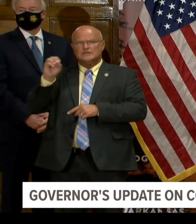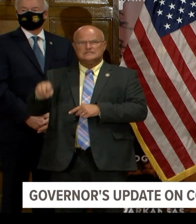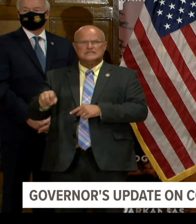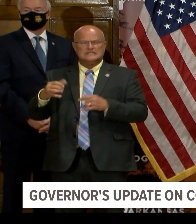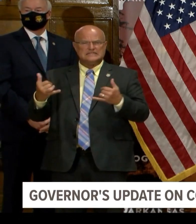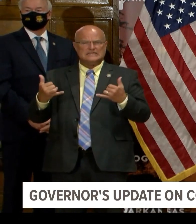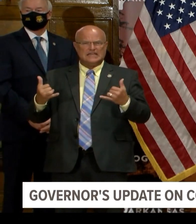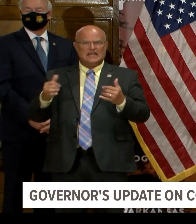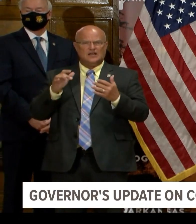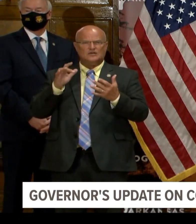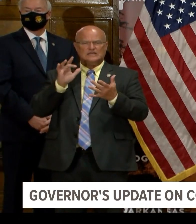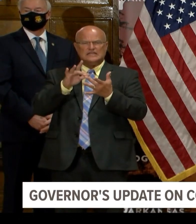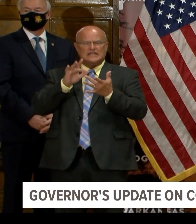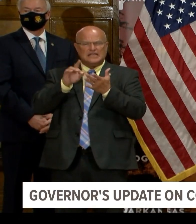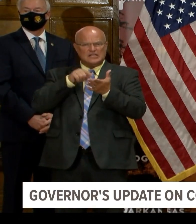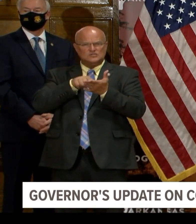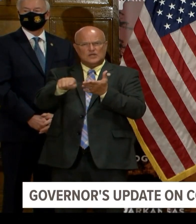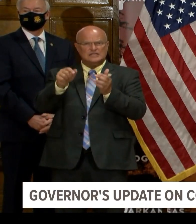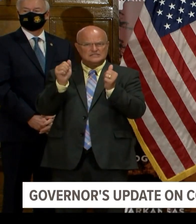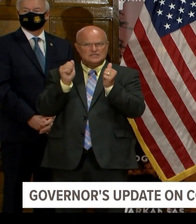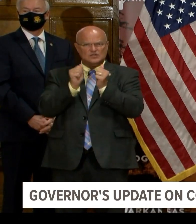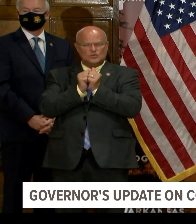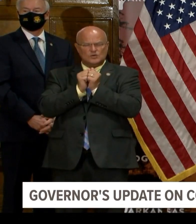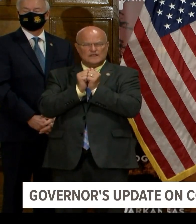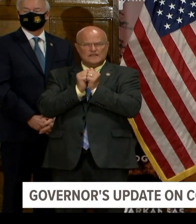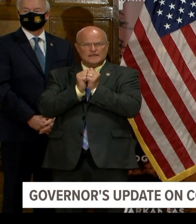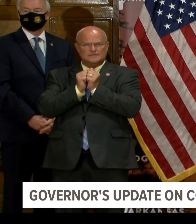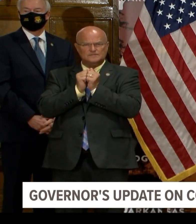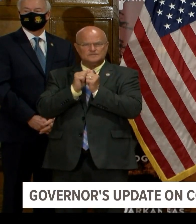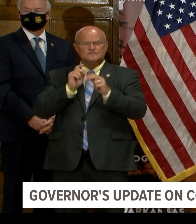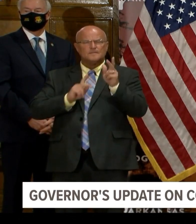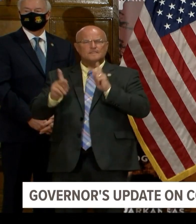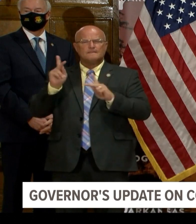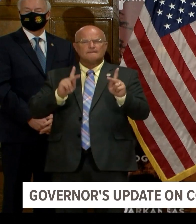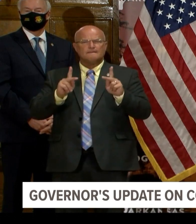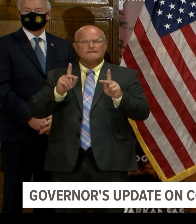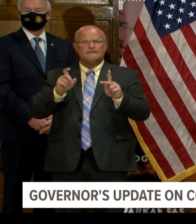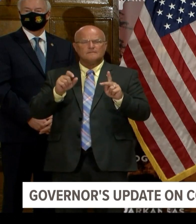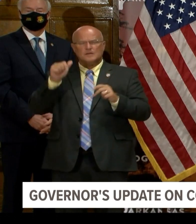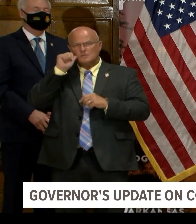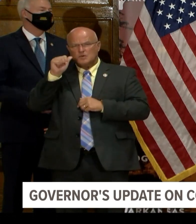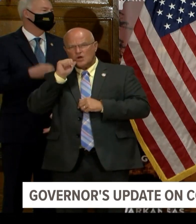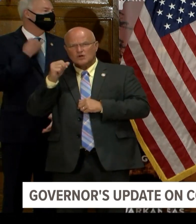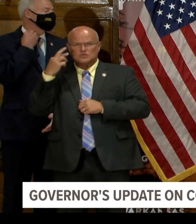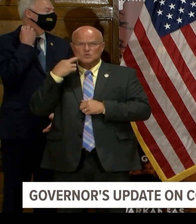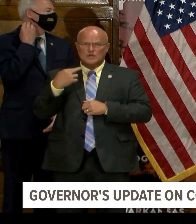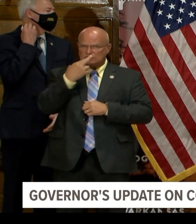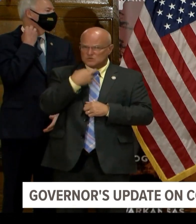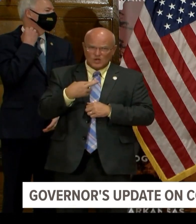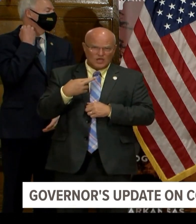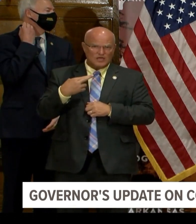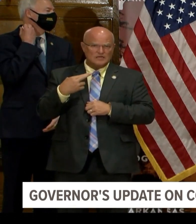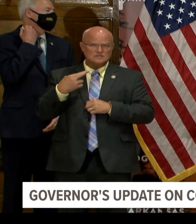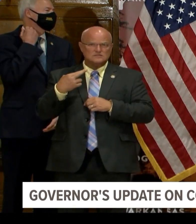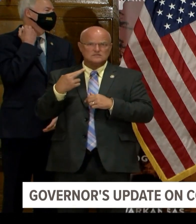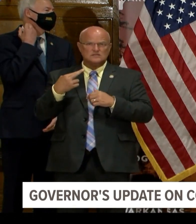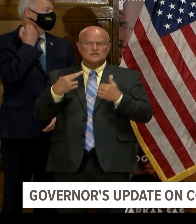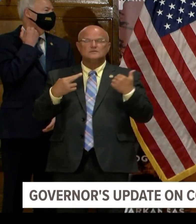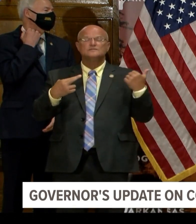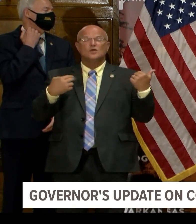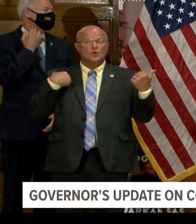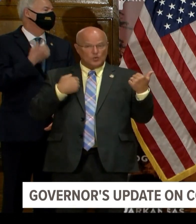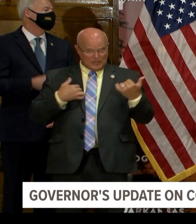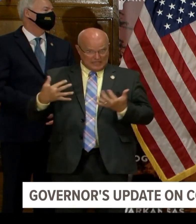now in contact tracing with people who've been to bars or restaurants or? We do collect